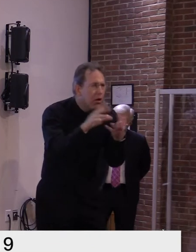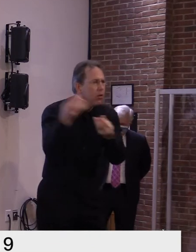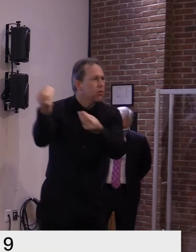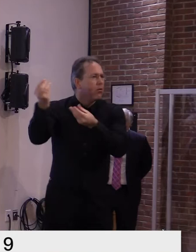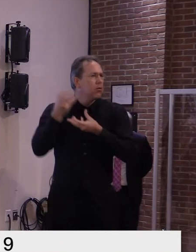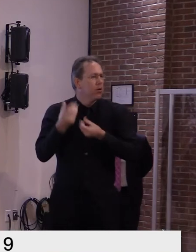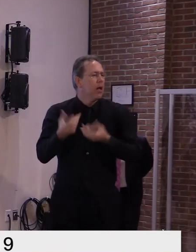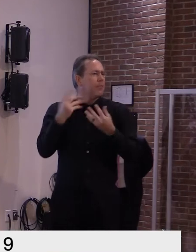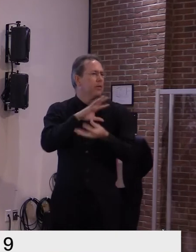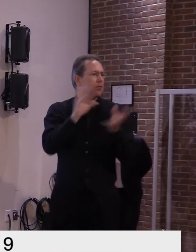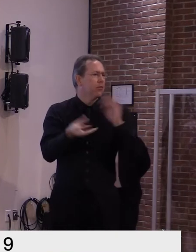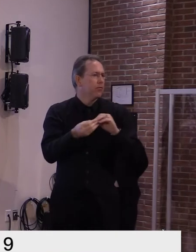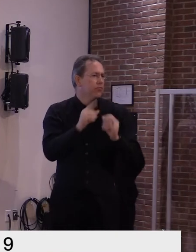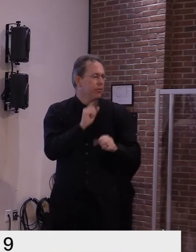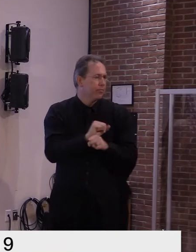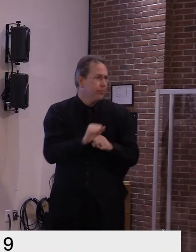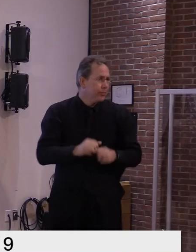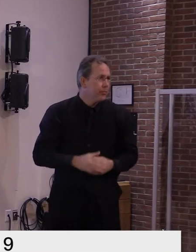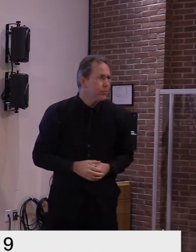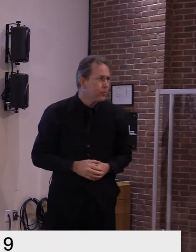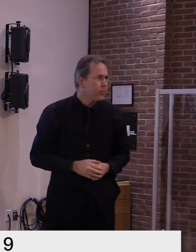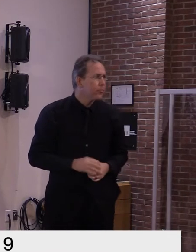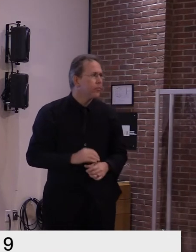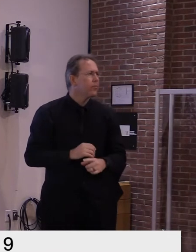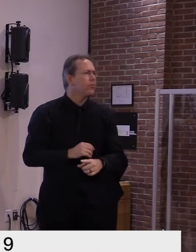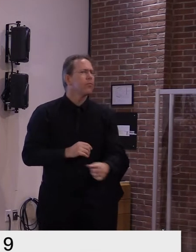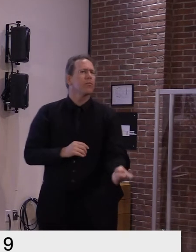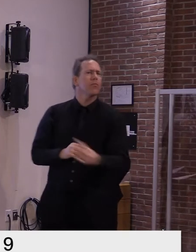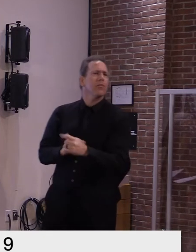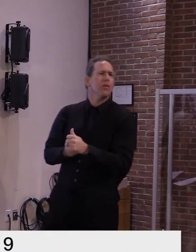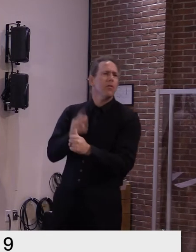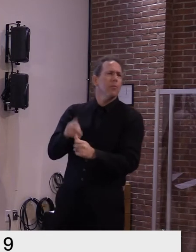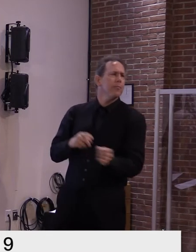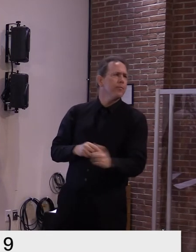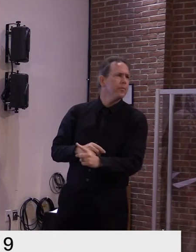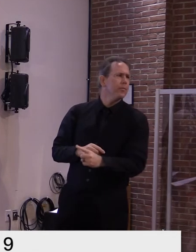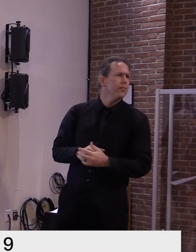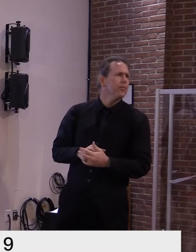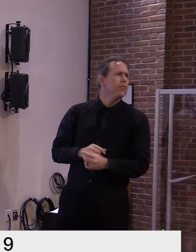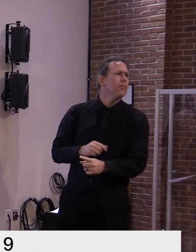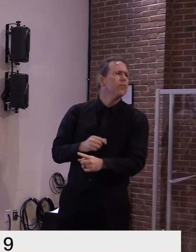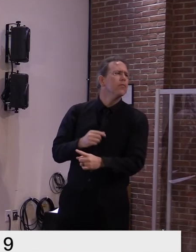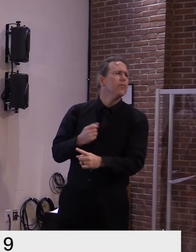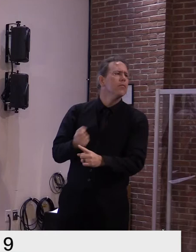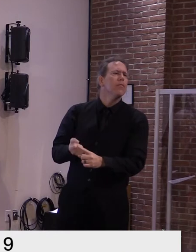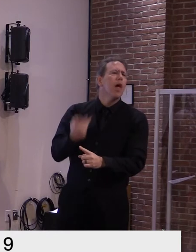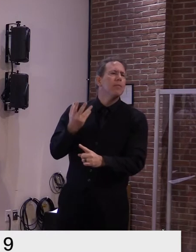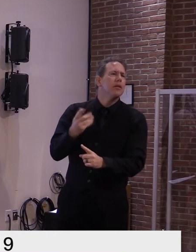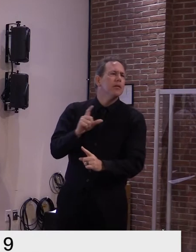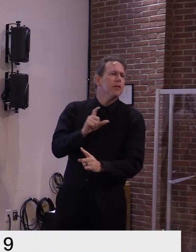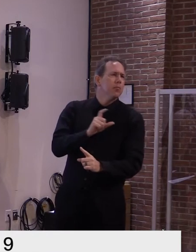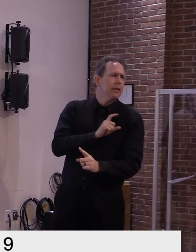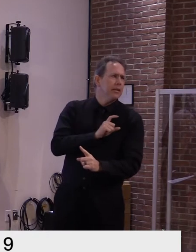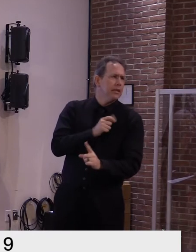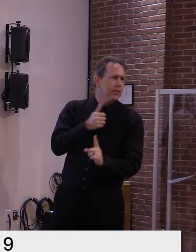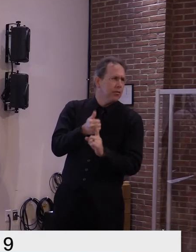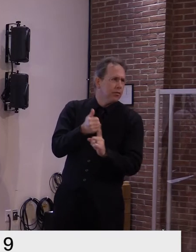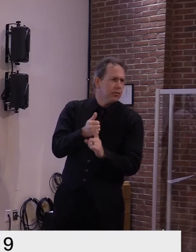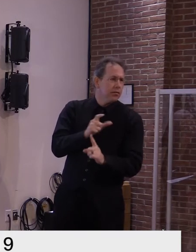And the question I had asked was how many police, I know you gave 20 to 30 maybe first responders, but